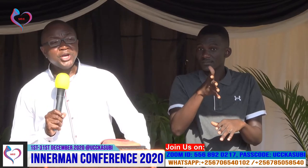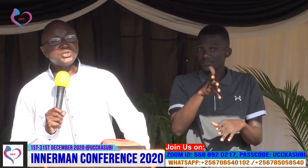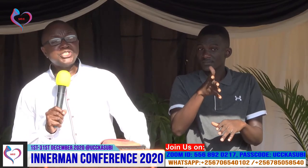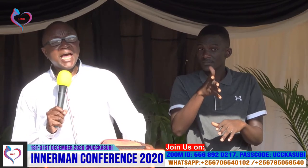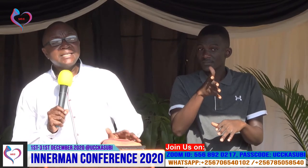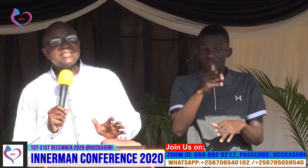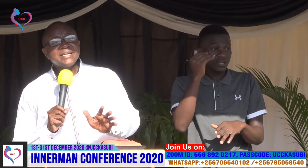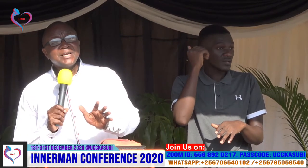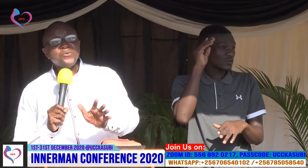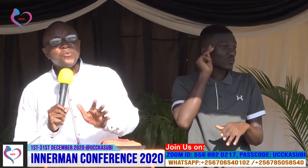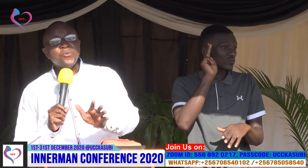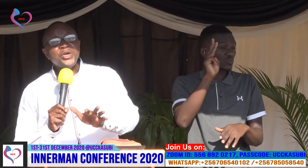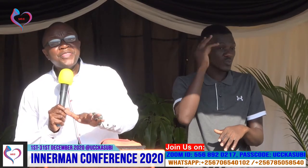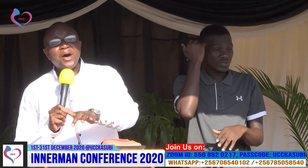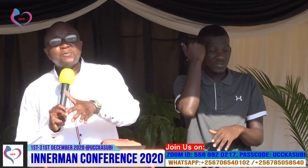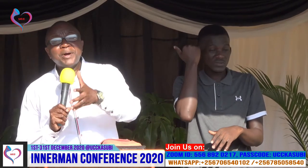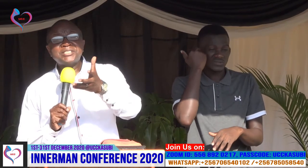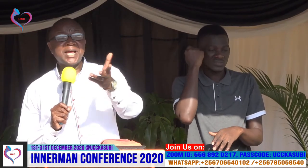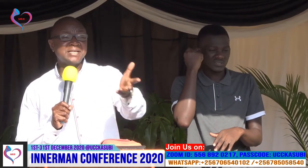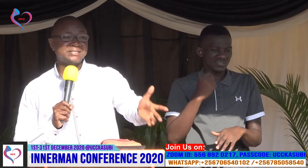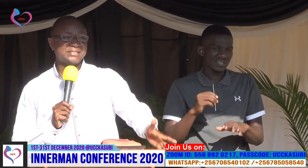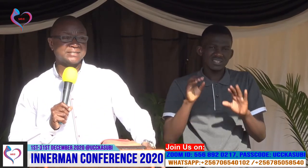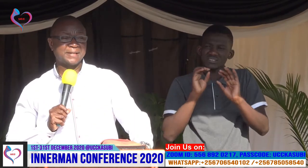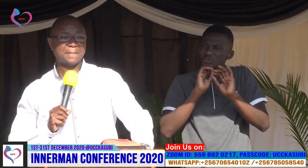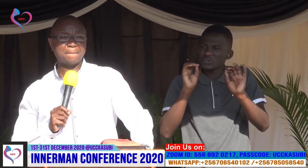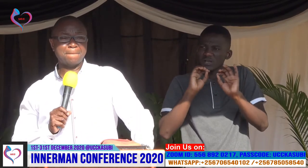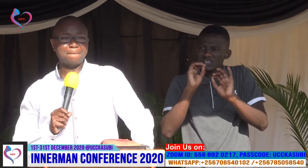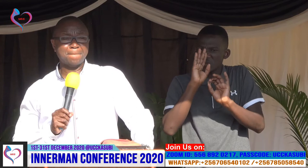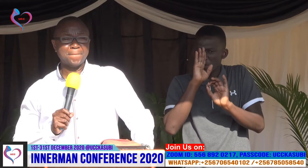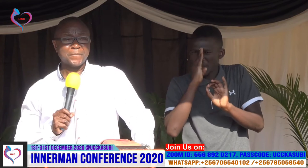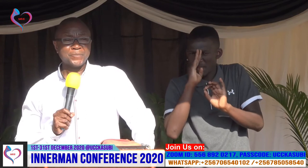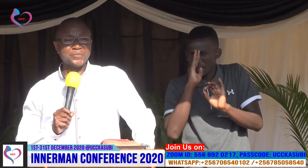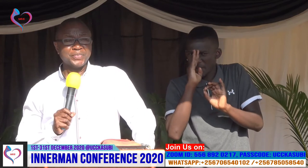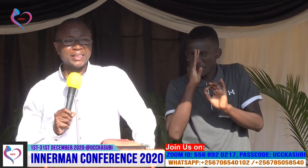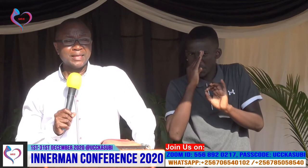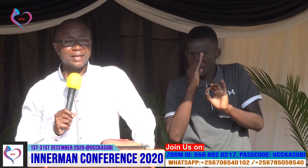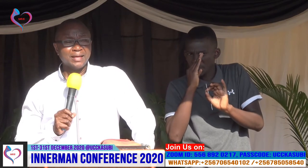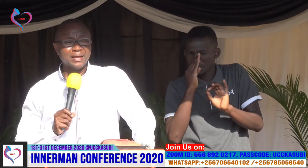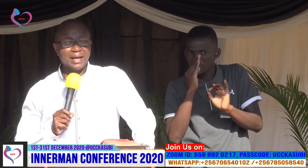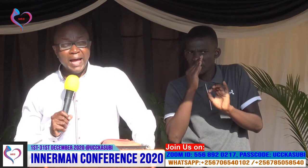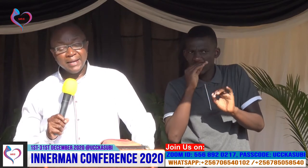He's going to judge without partiality. And